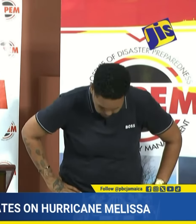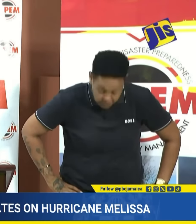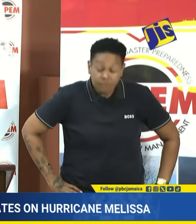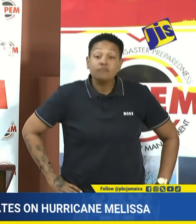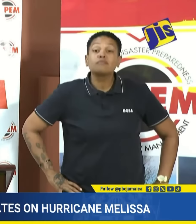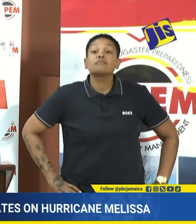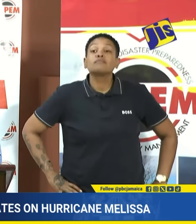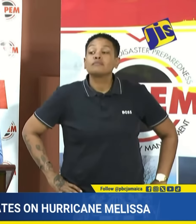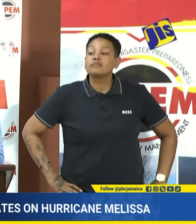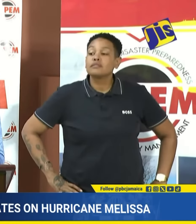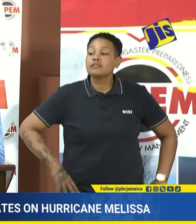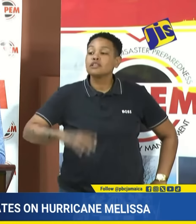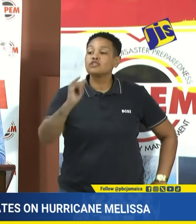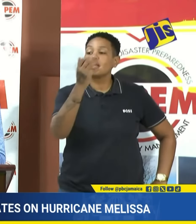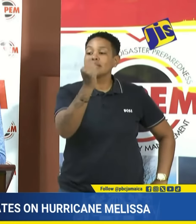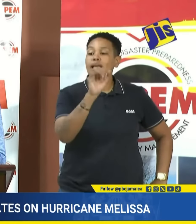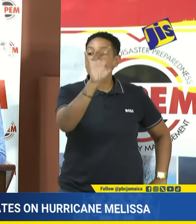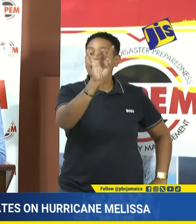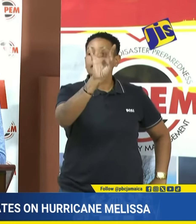That I just received